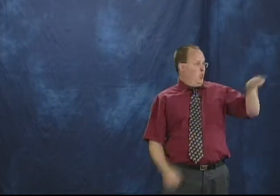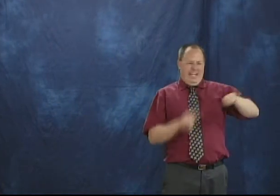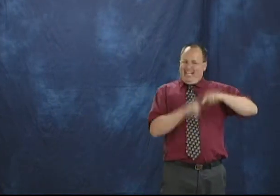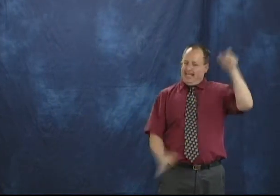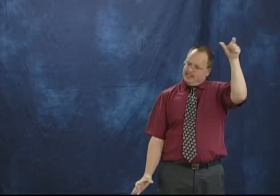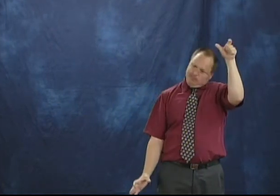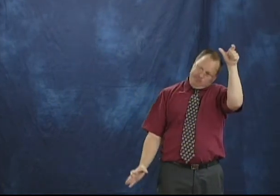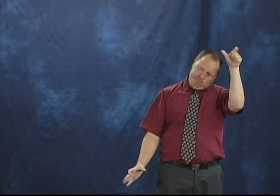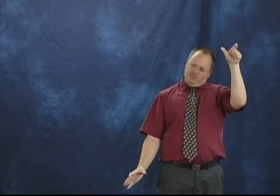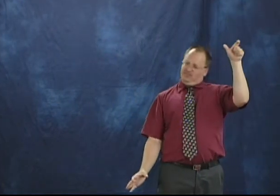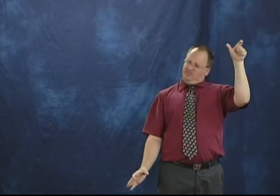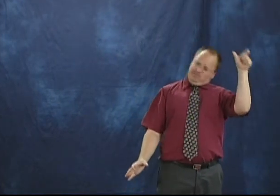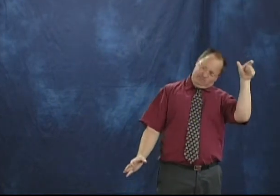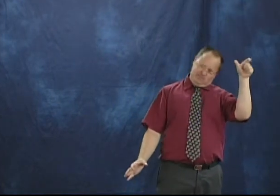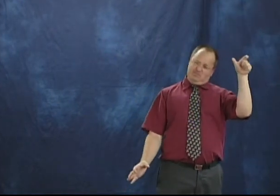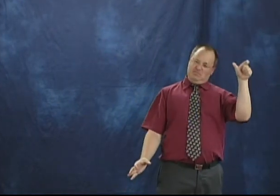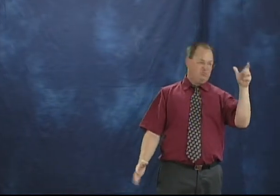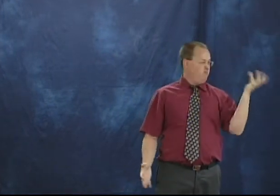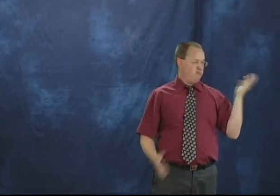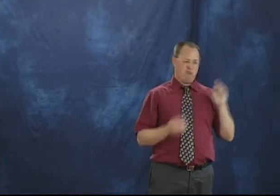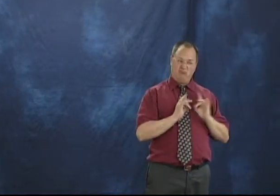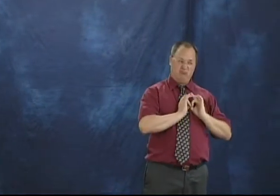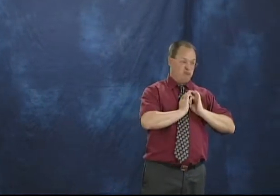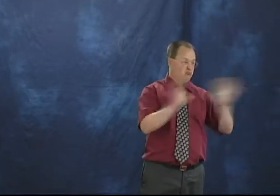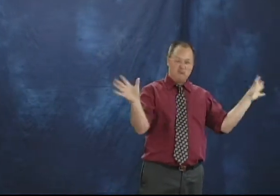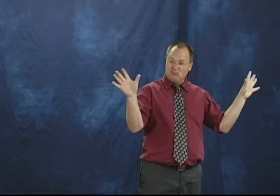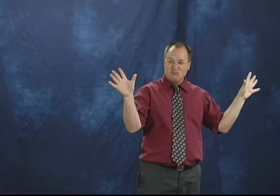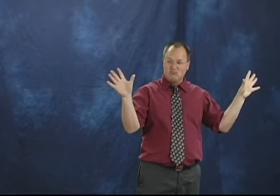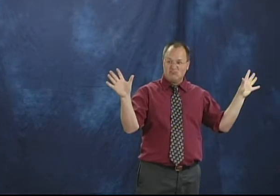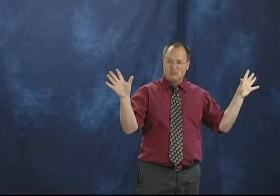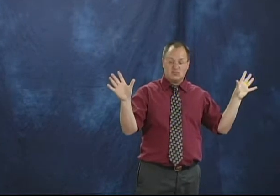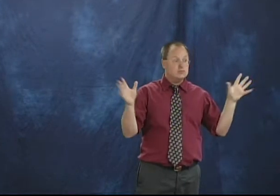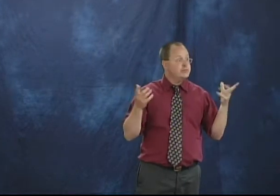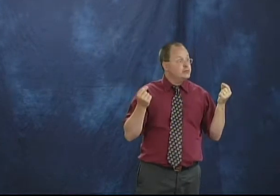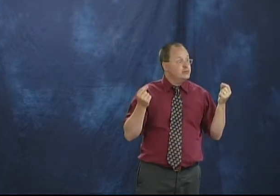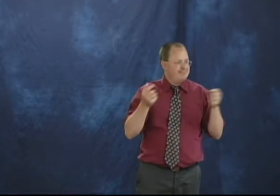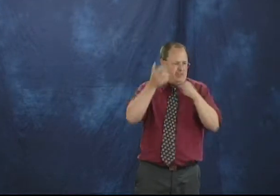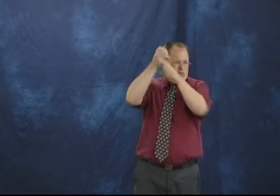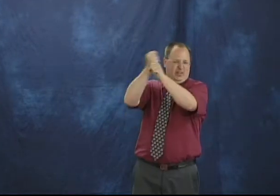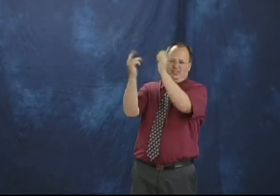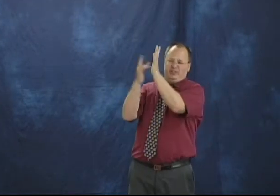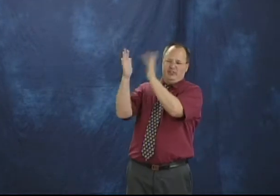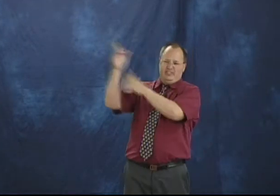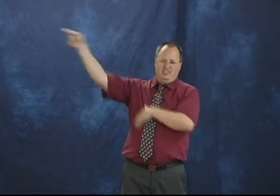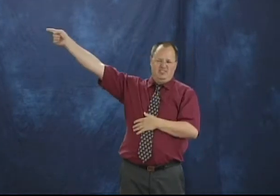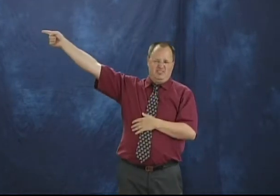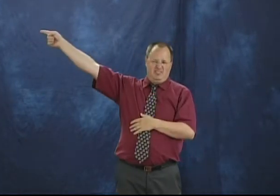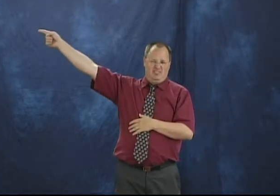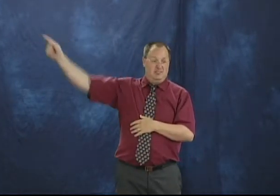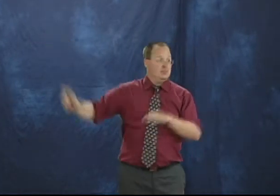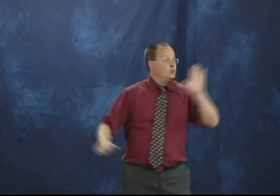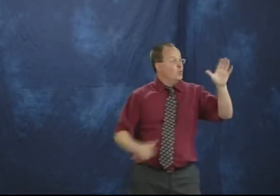And I explained that our bad deeds are so terrible that we can't possibly do enough good to balance